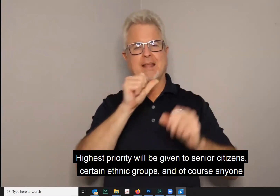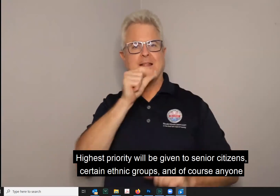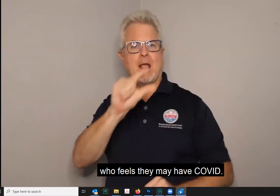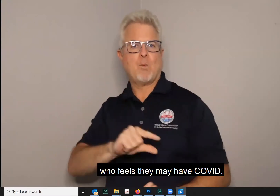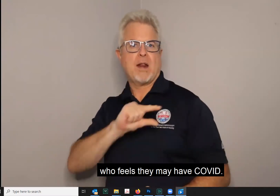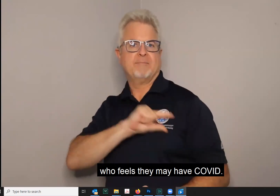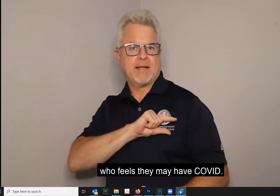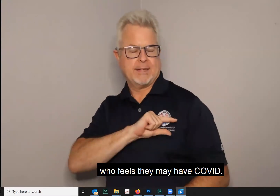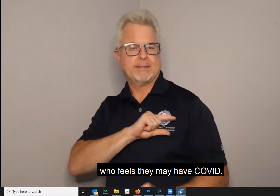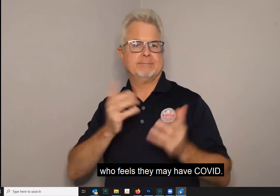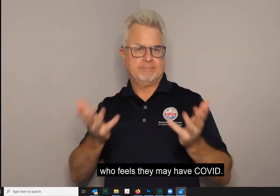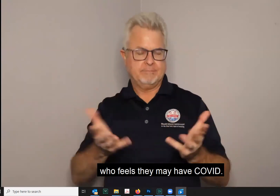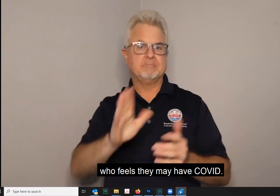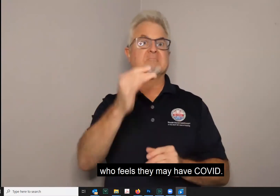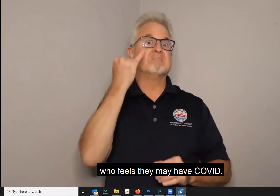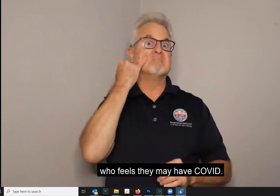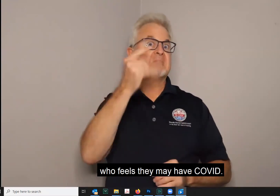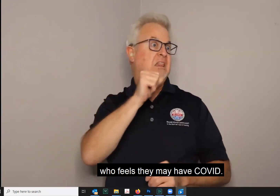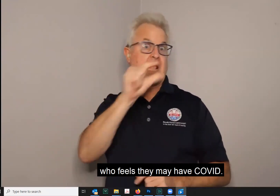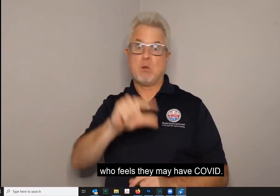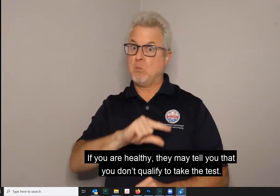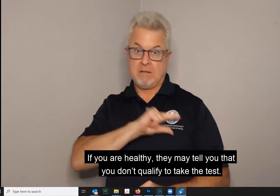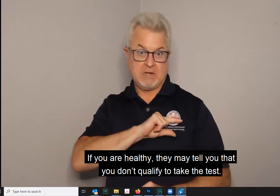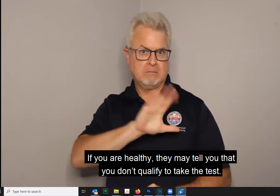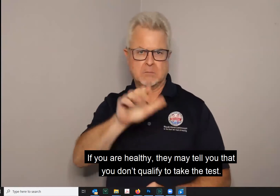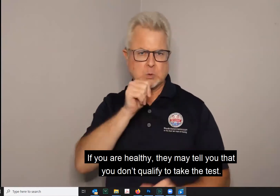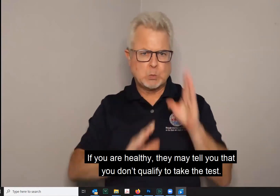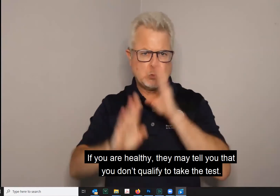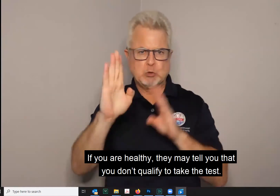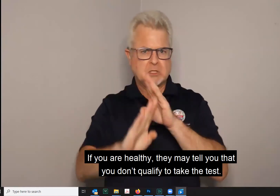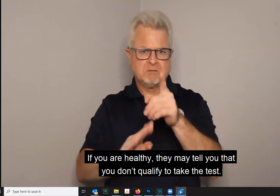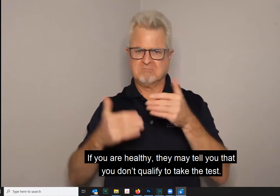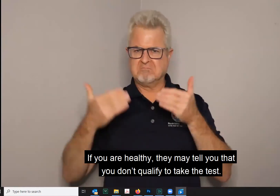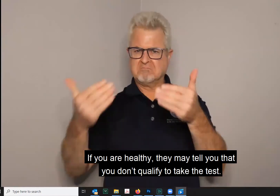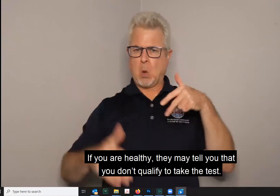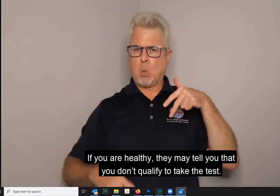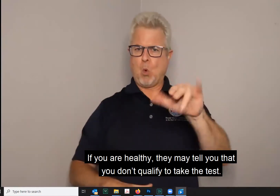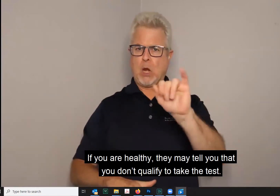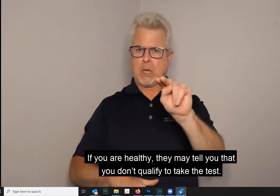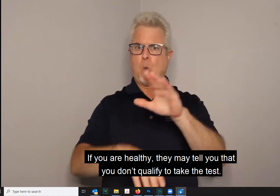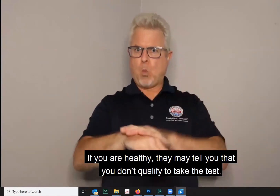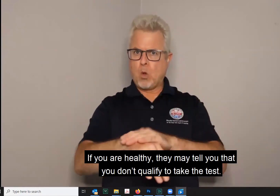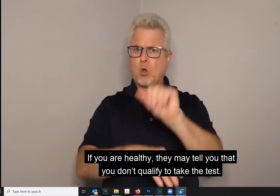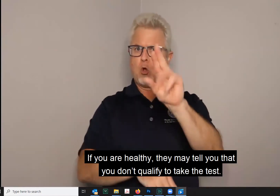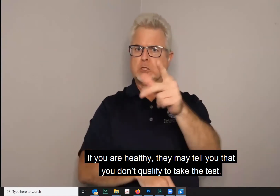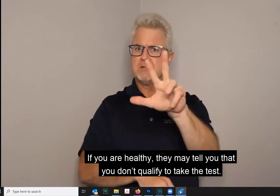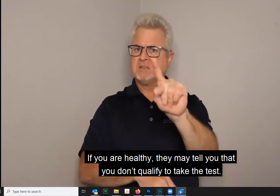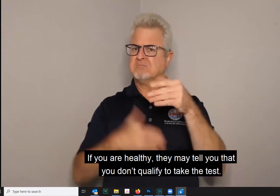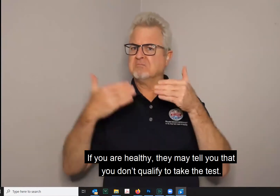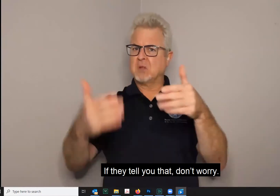senior citizens, certain ethnic groups, and of course, anyone who feels they may have COVID. If you are healthy, they may tell